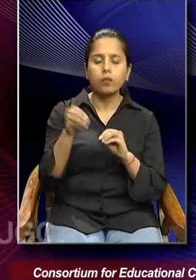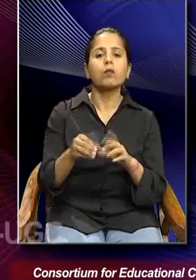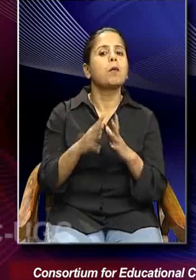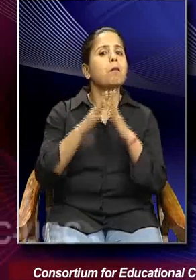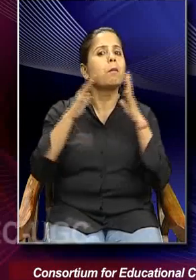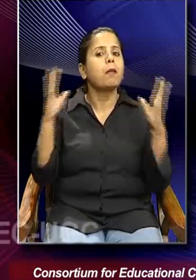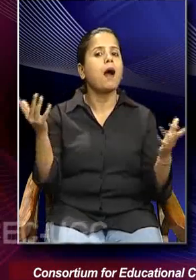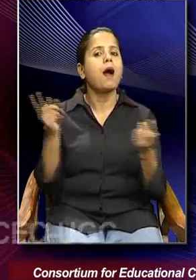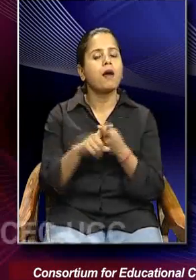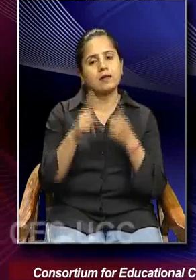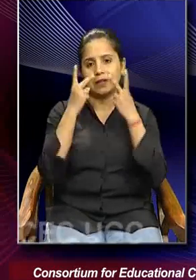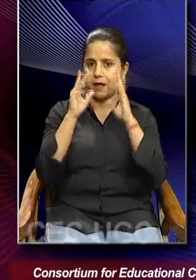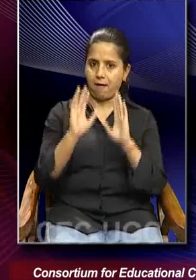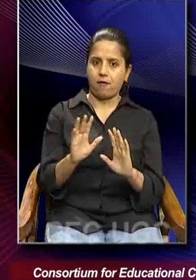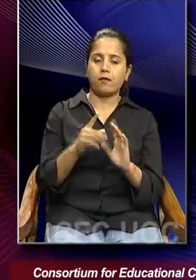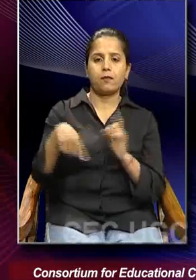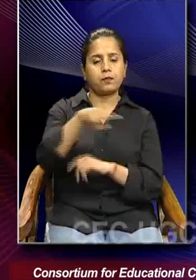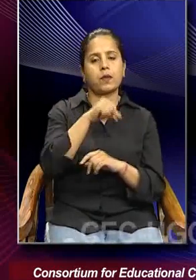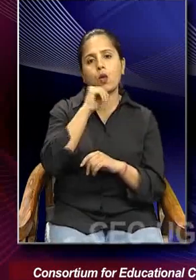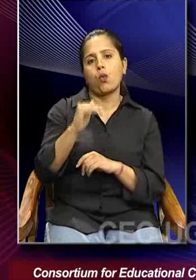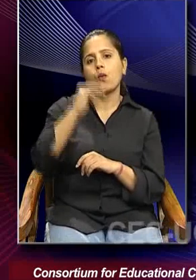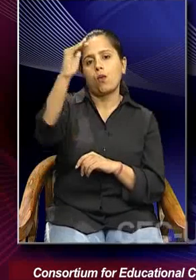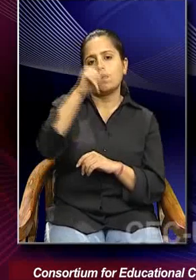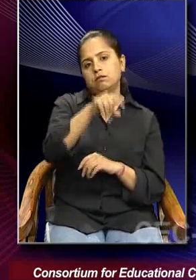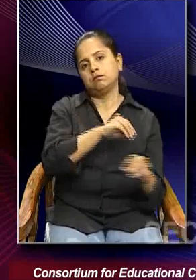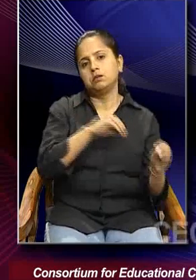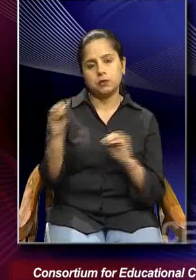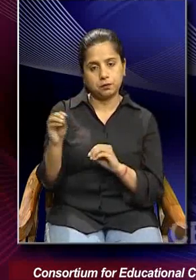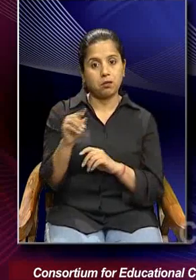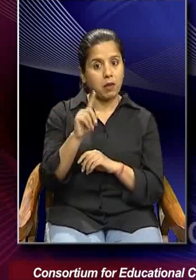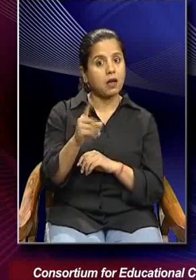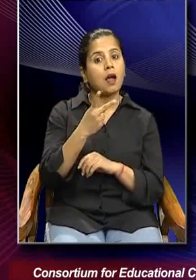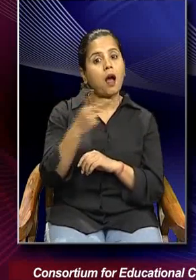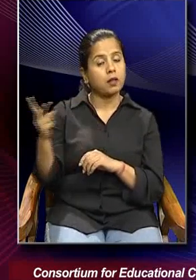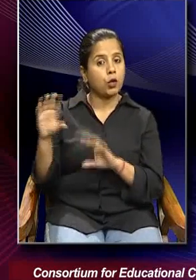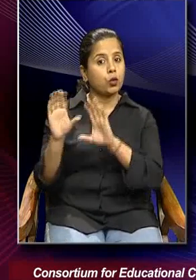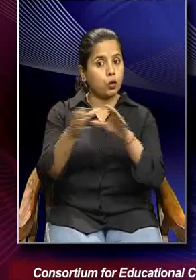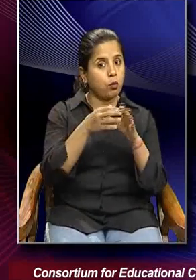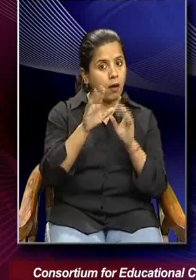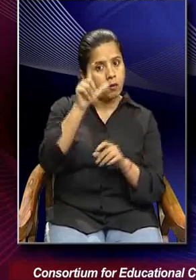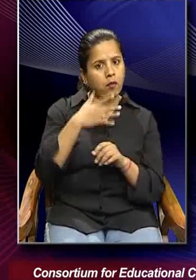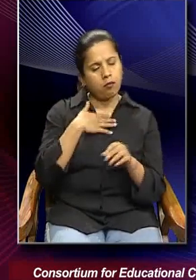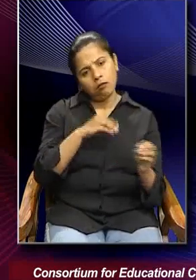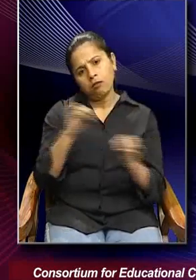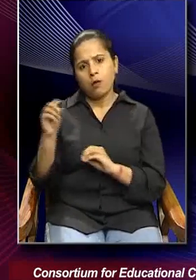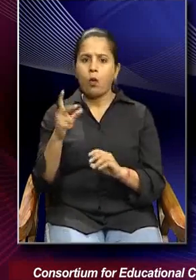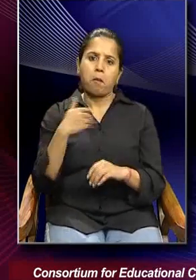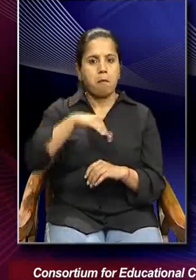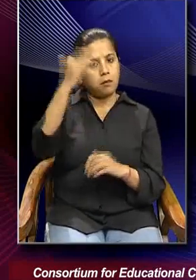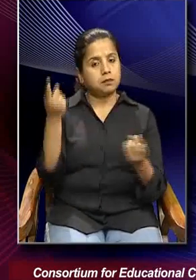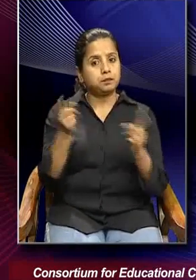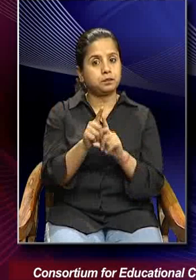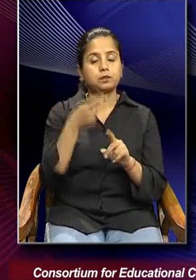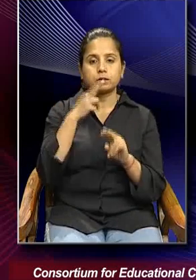largely observed among adults. But there are also other group of people who tend to move with these adults. So for example,